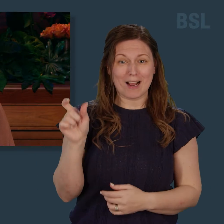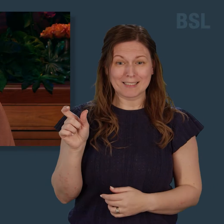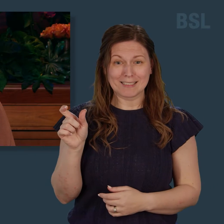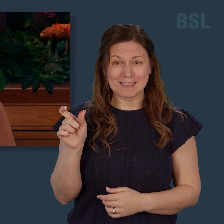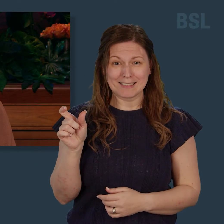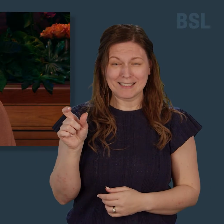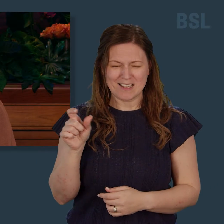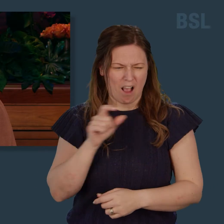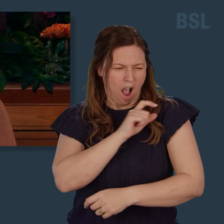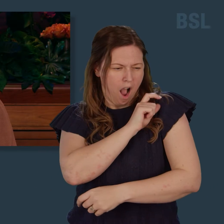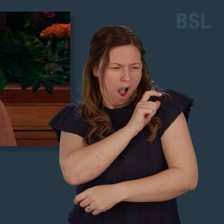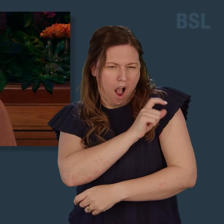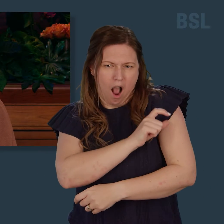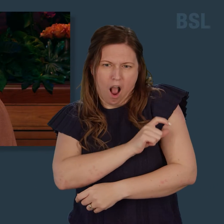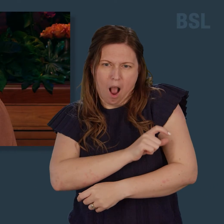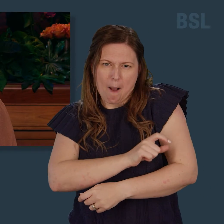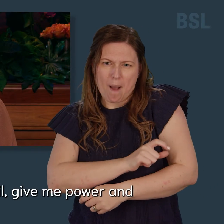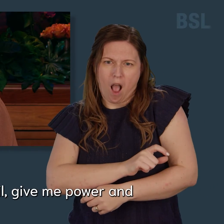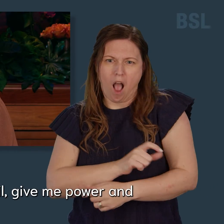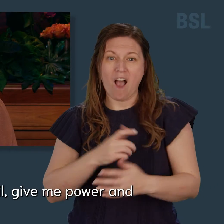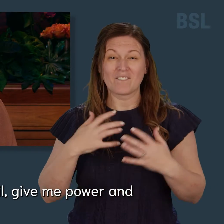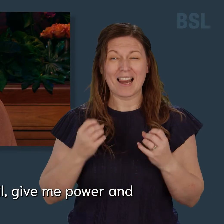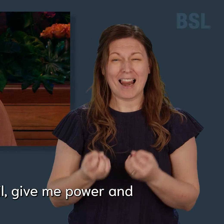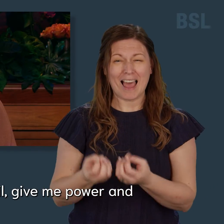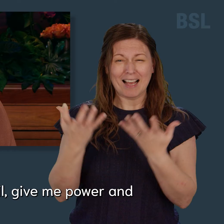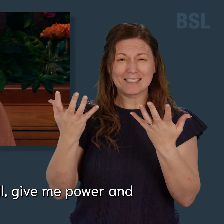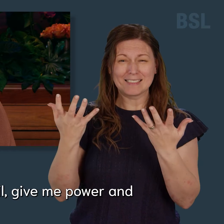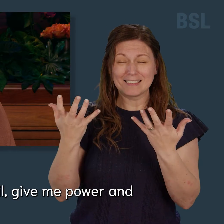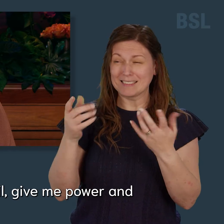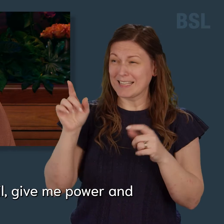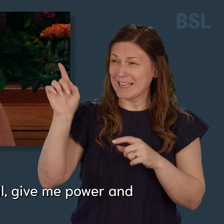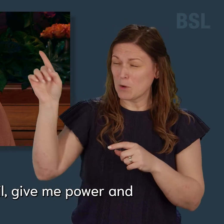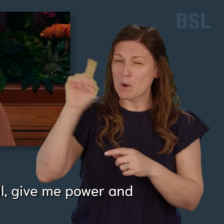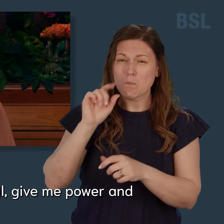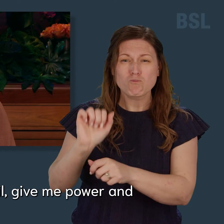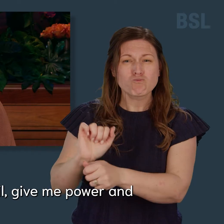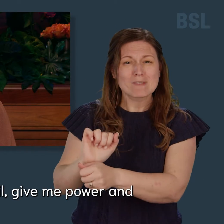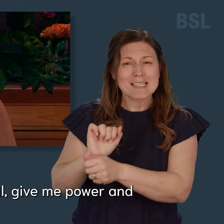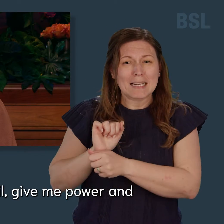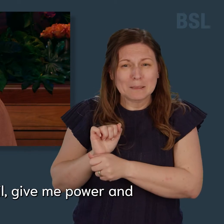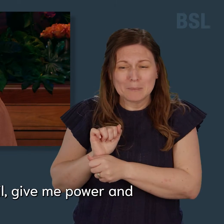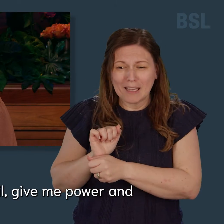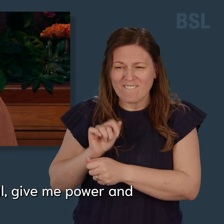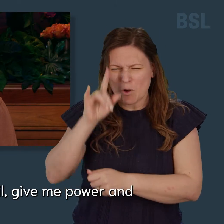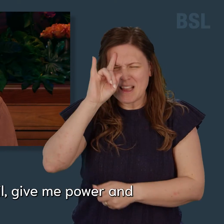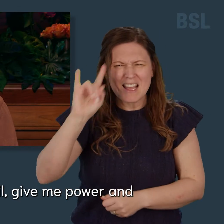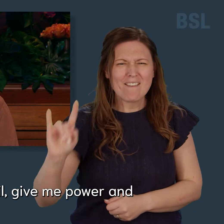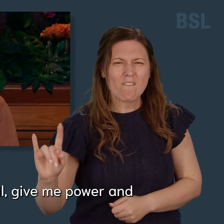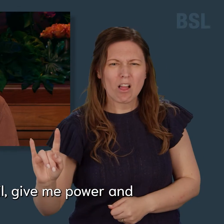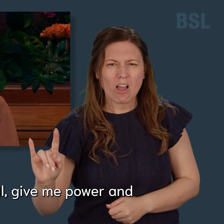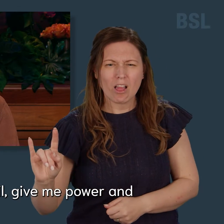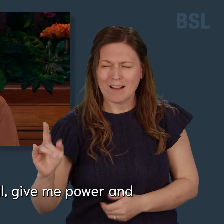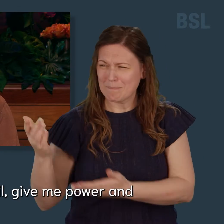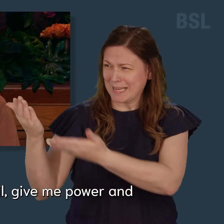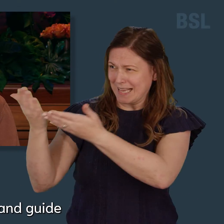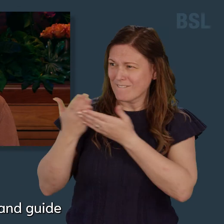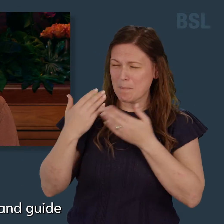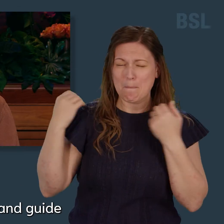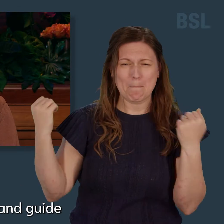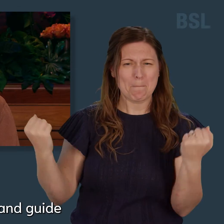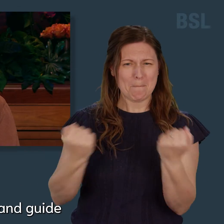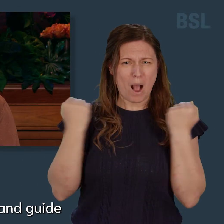himself is an armor of light. He will protect me from evil, give me power and